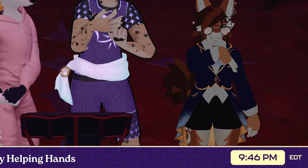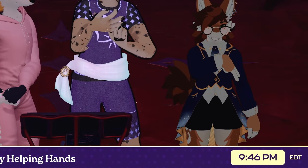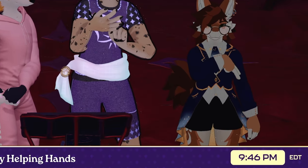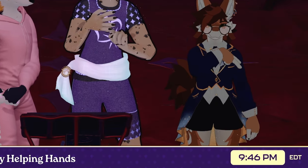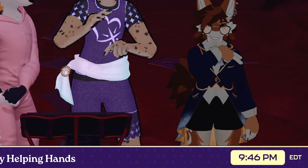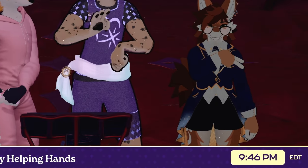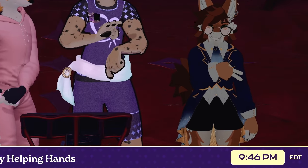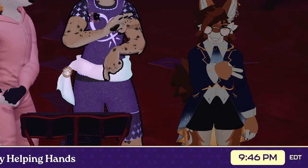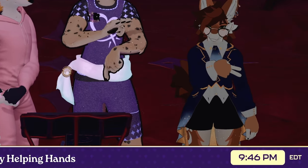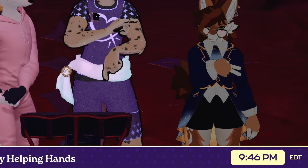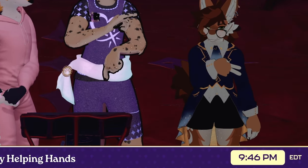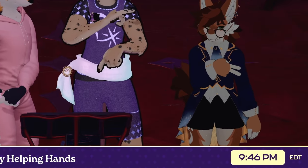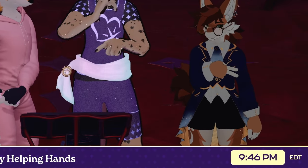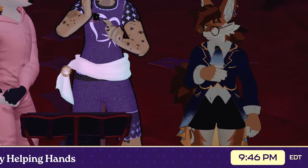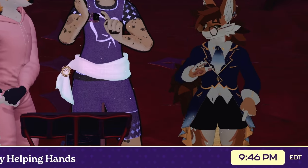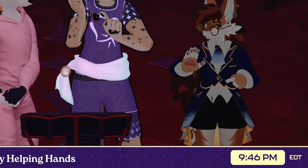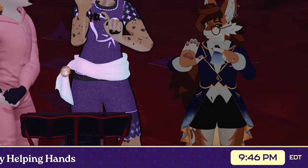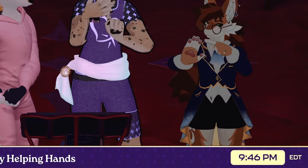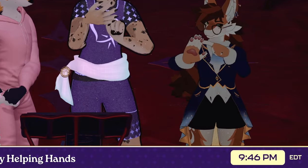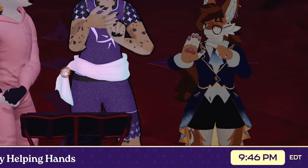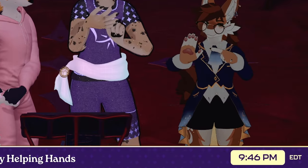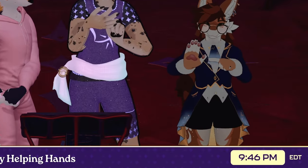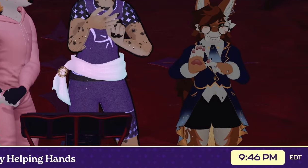furry and then do this motion, which means taking on a character.